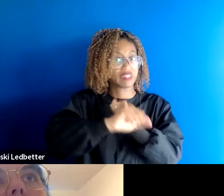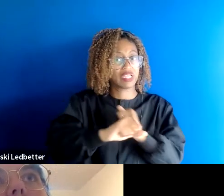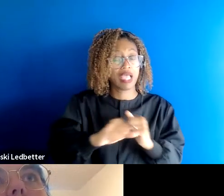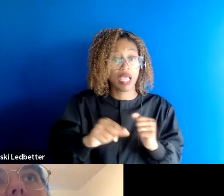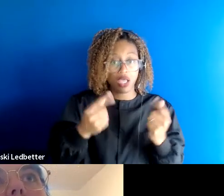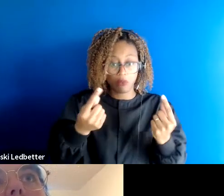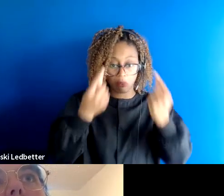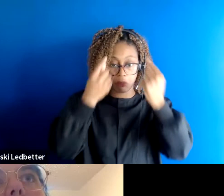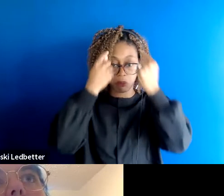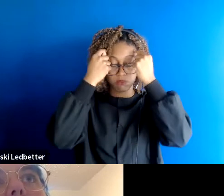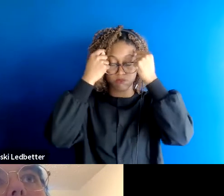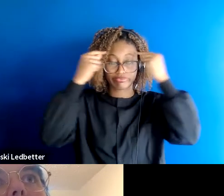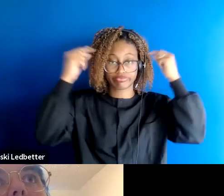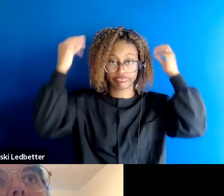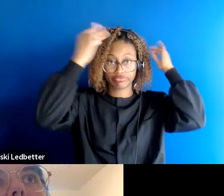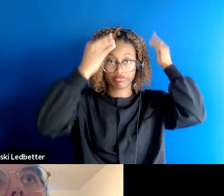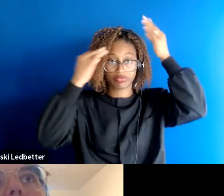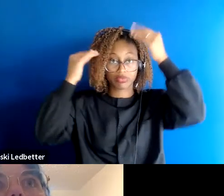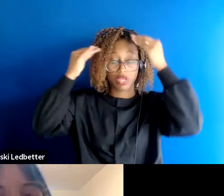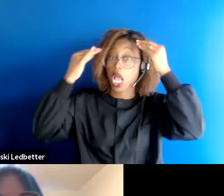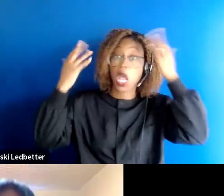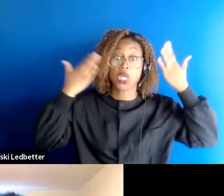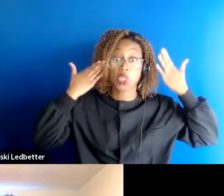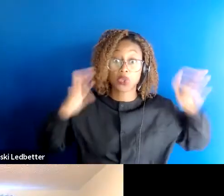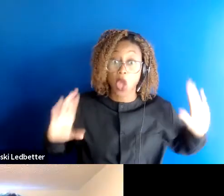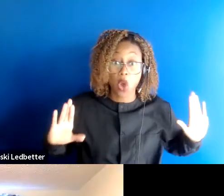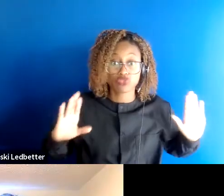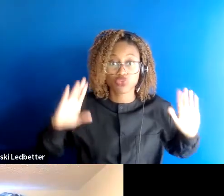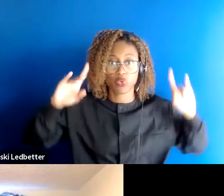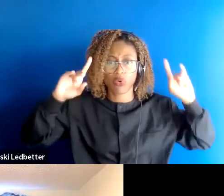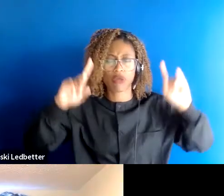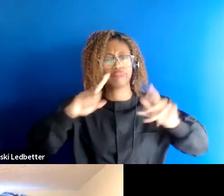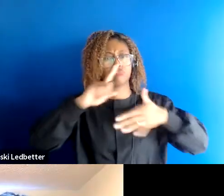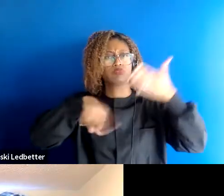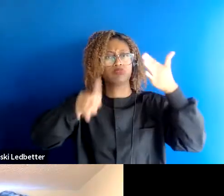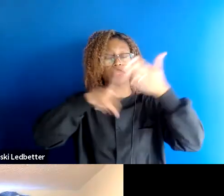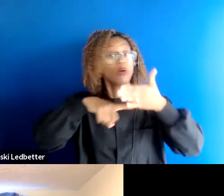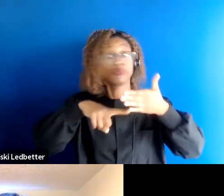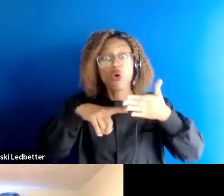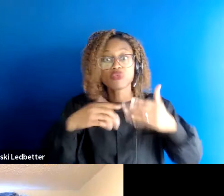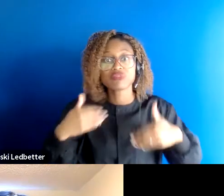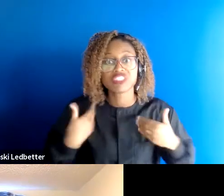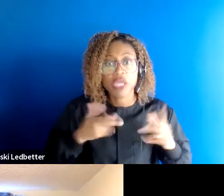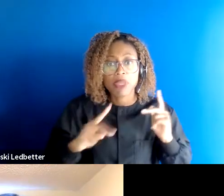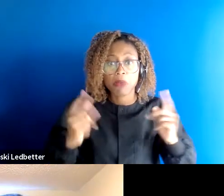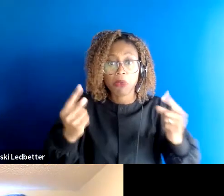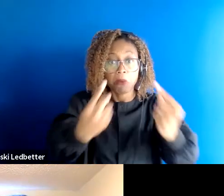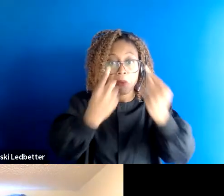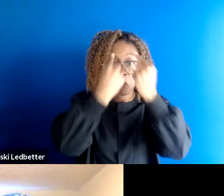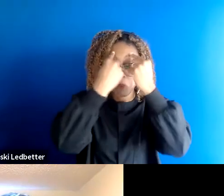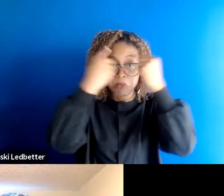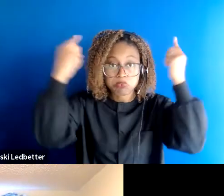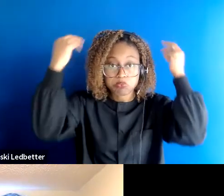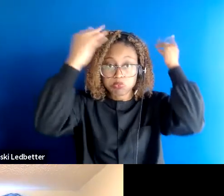youth who are not thinking critically about these things, right? Sending narratives to them. One of my favorite movies when I was growing up, if you